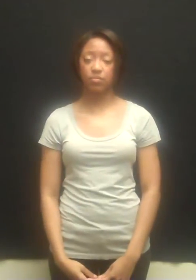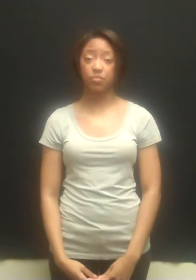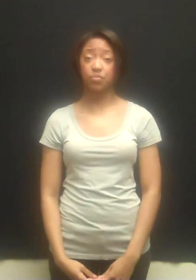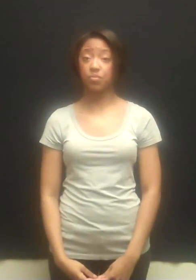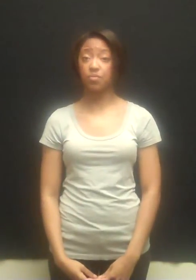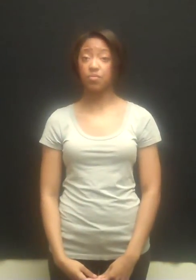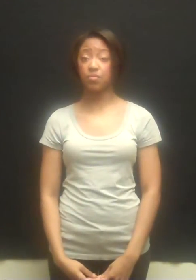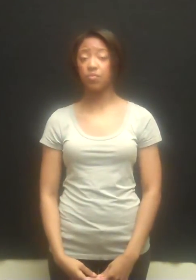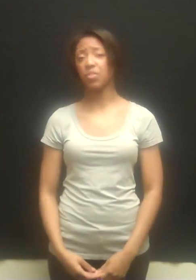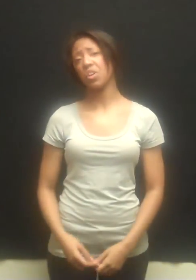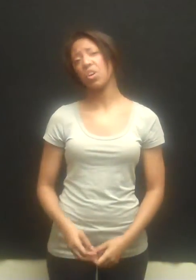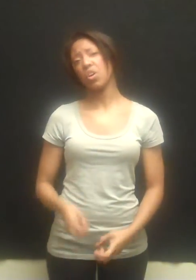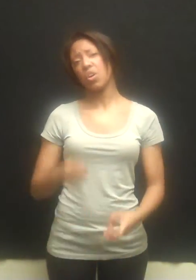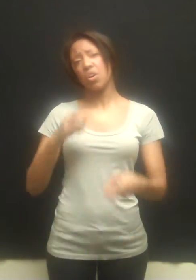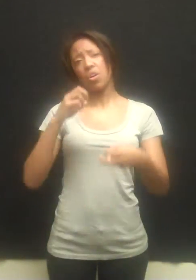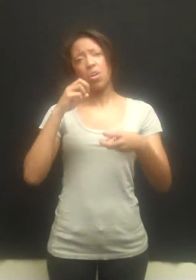Difficulty communicating face-to-face.